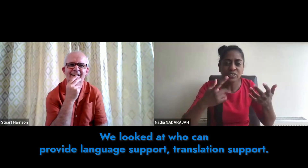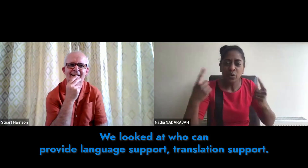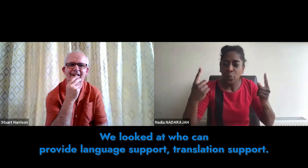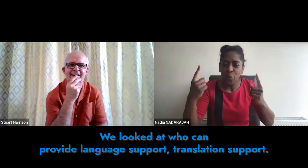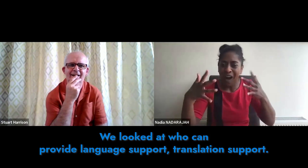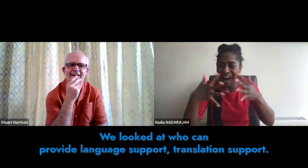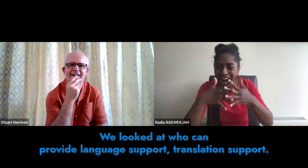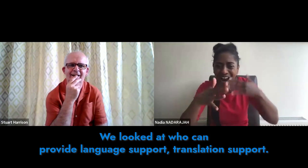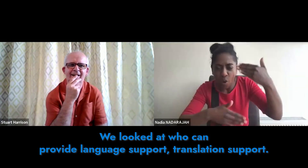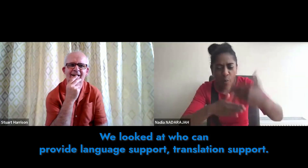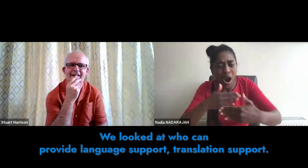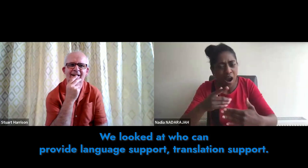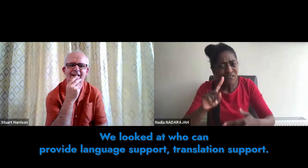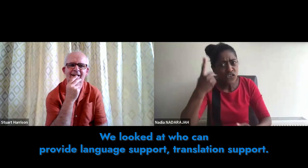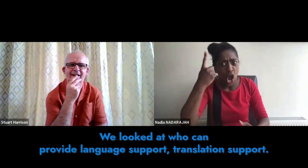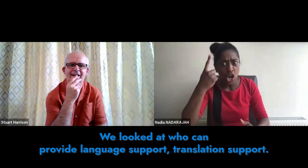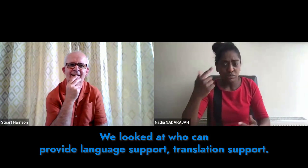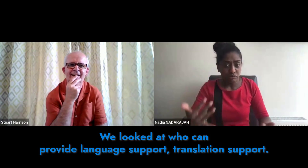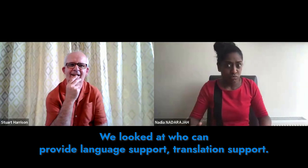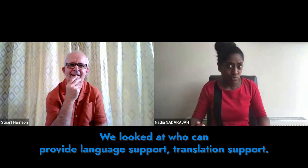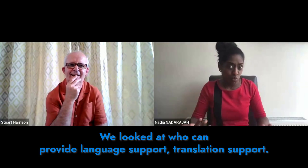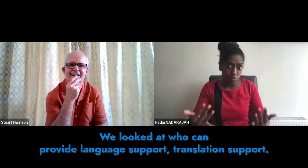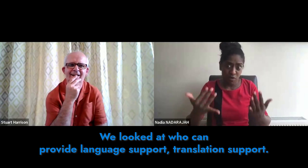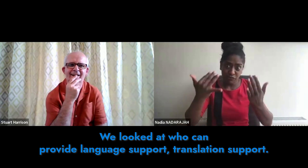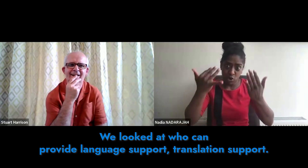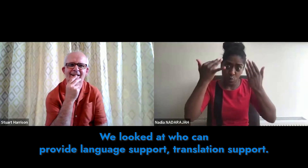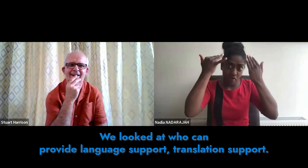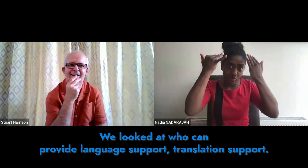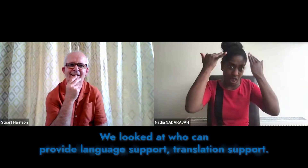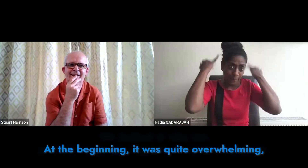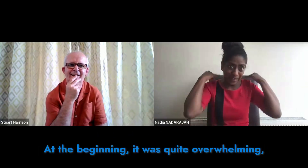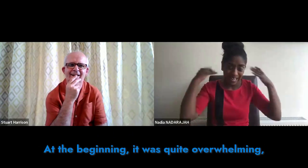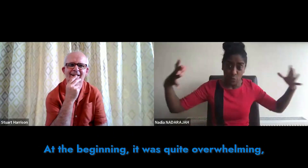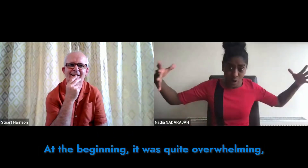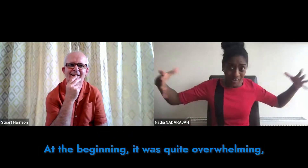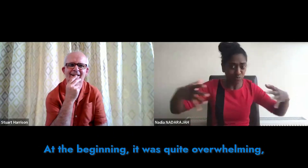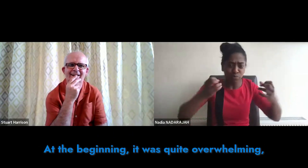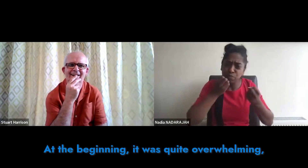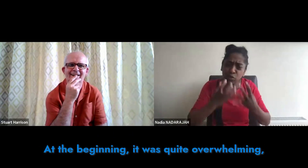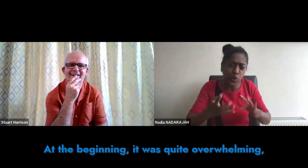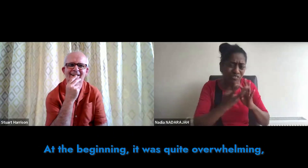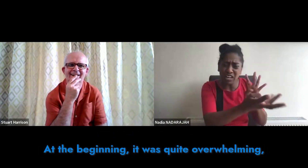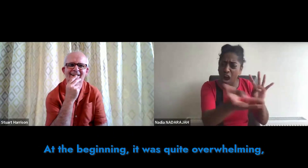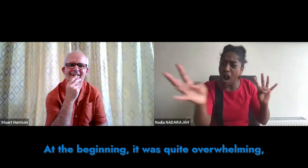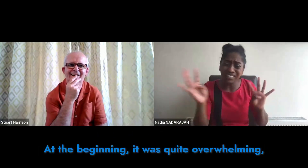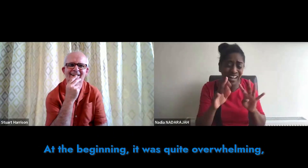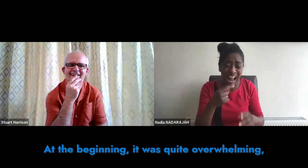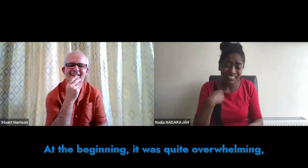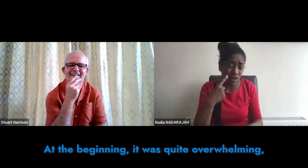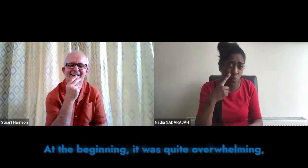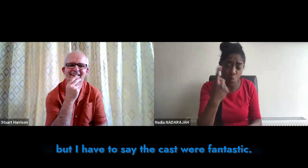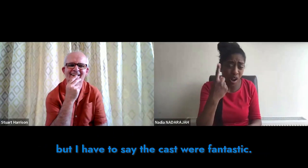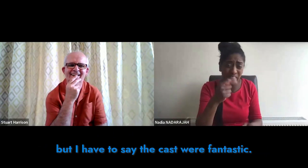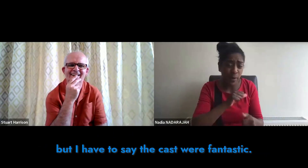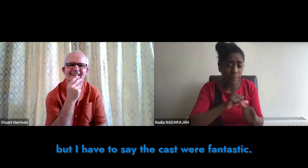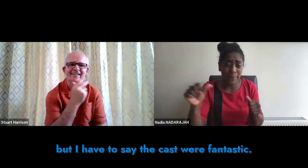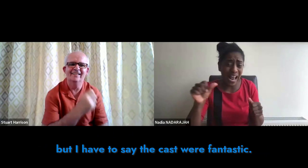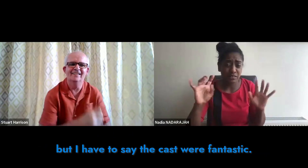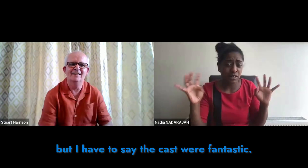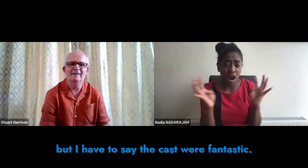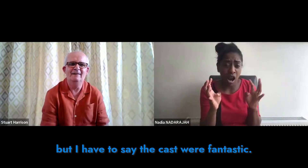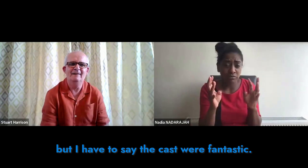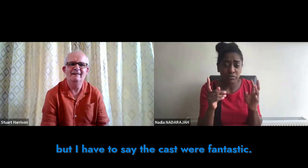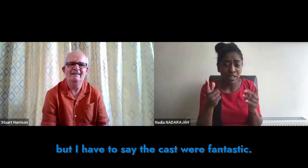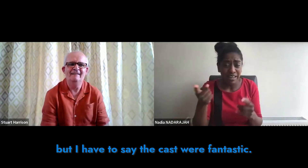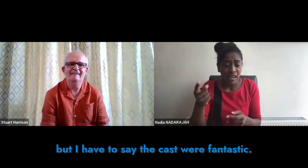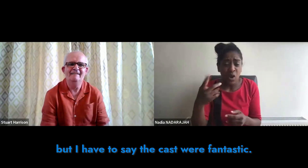who can provide language support, translation support. At the beginning, it was quite overwhelming, but I have to say the